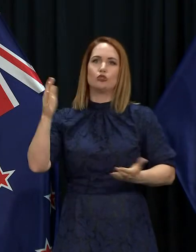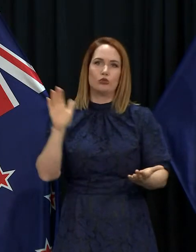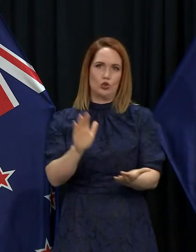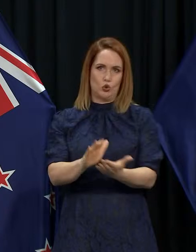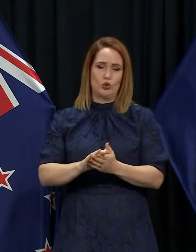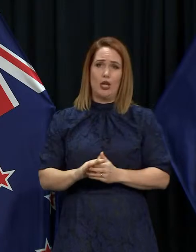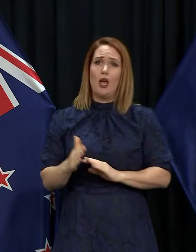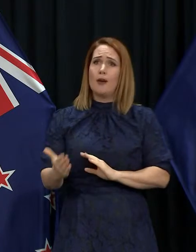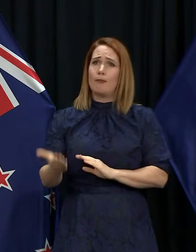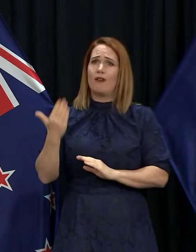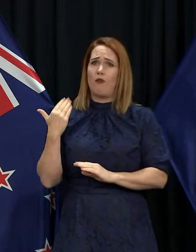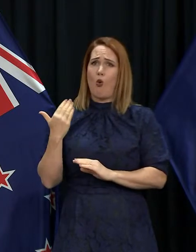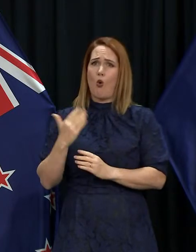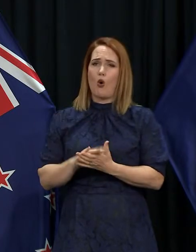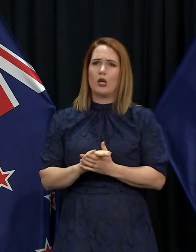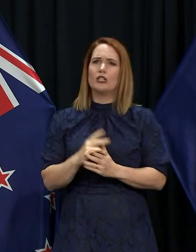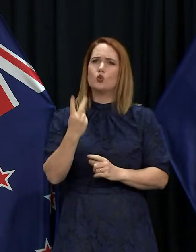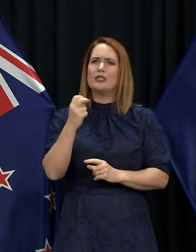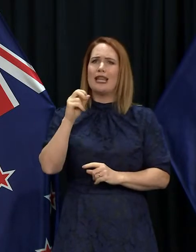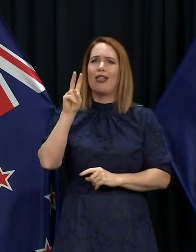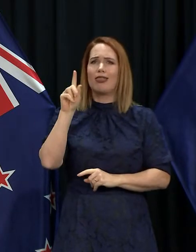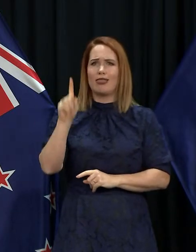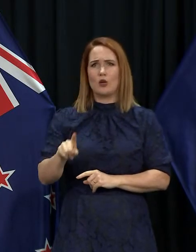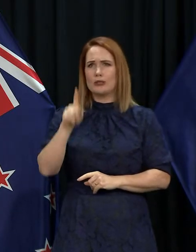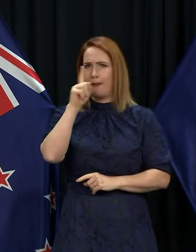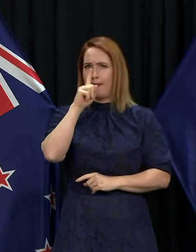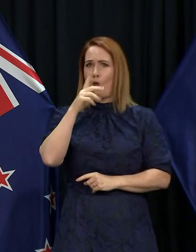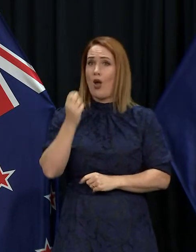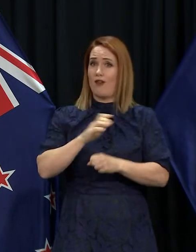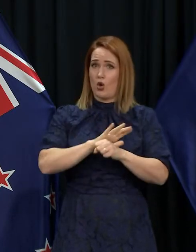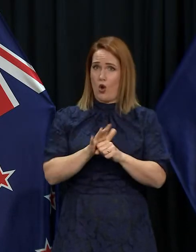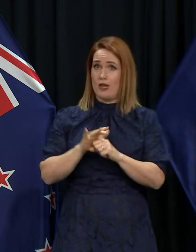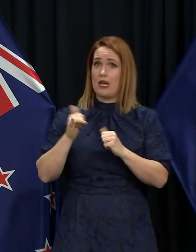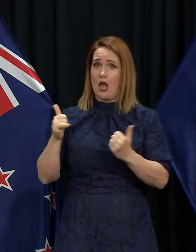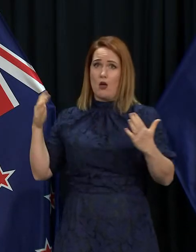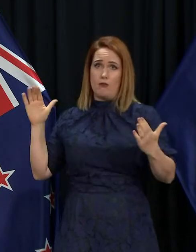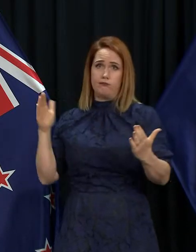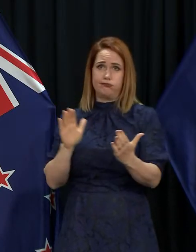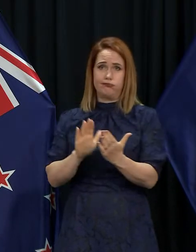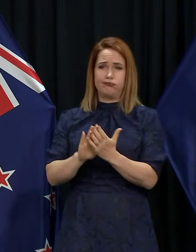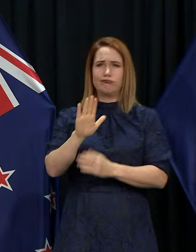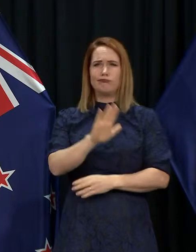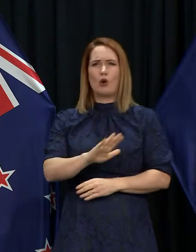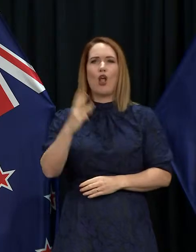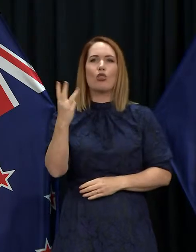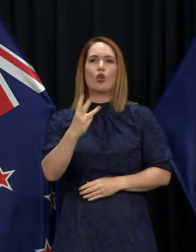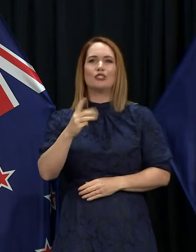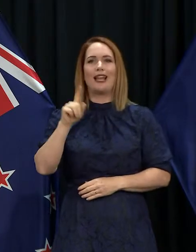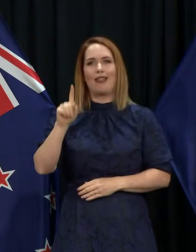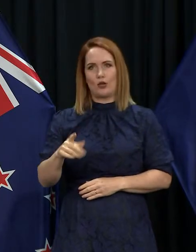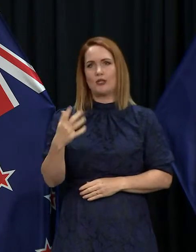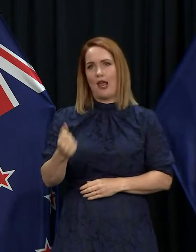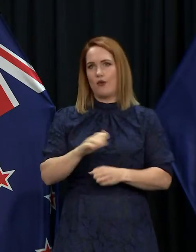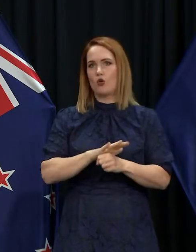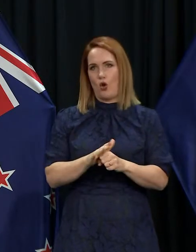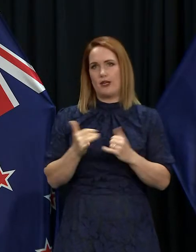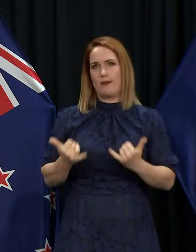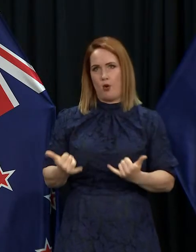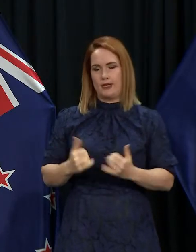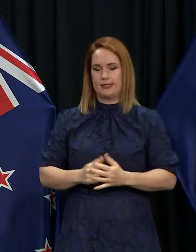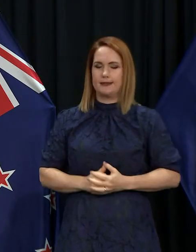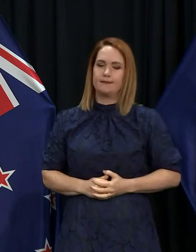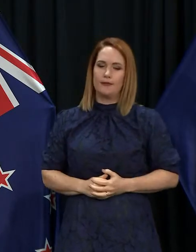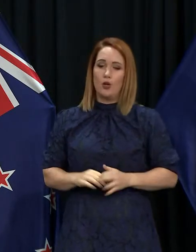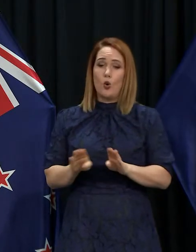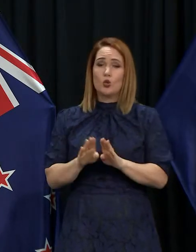day, compared to today, where that average is just over 13,000. We have had some early data, too, on the